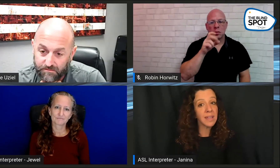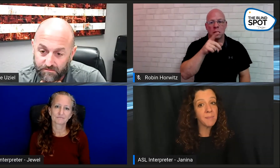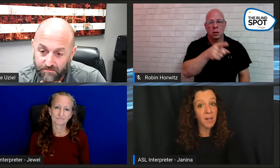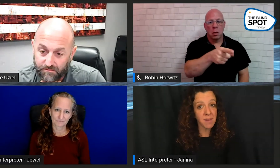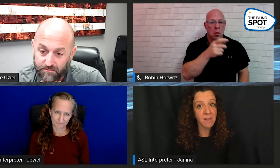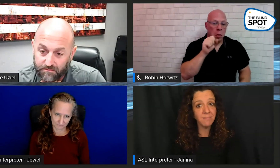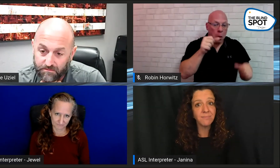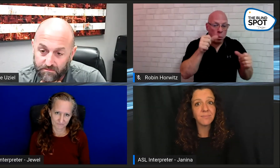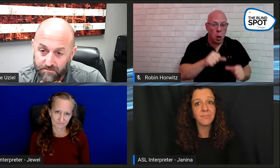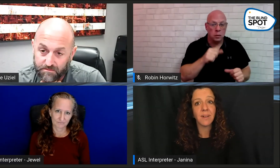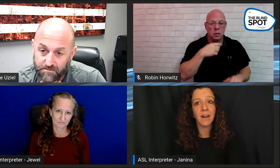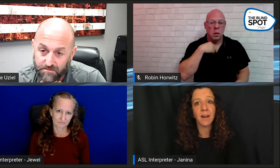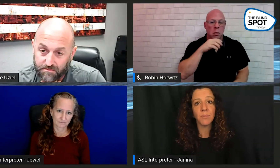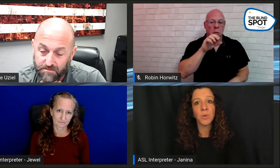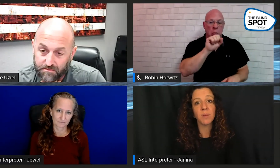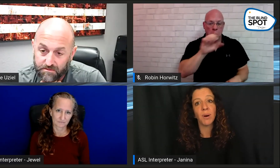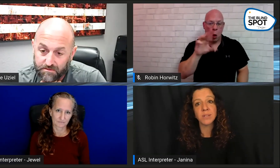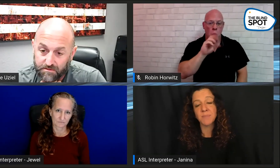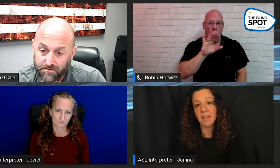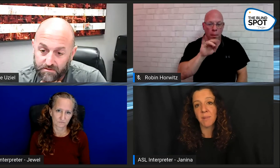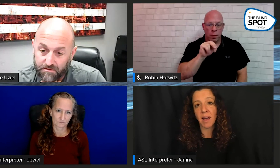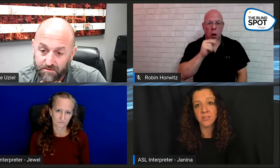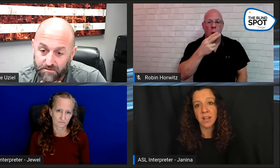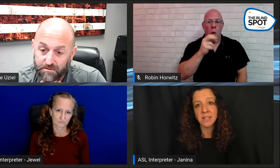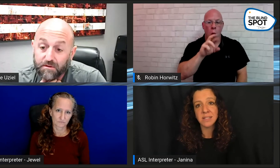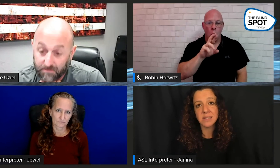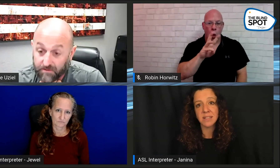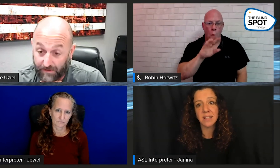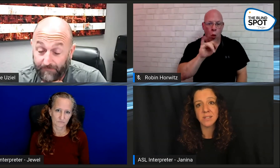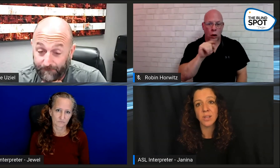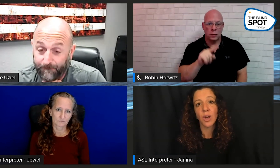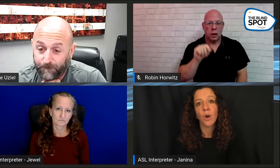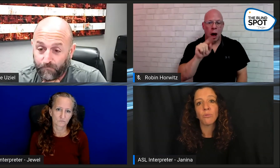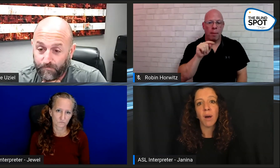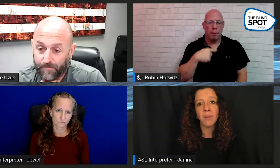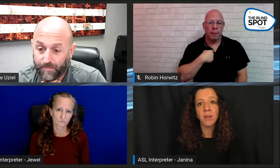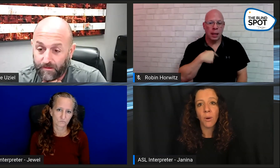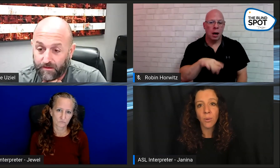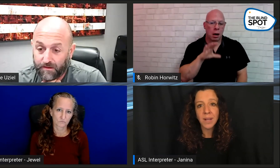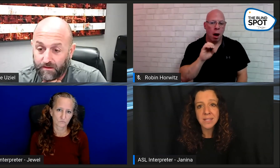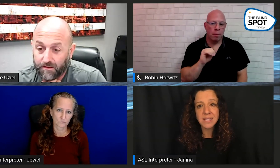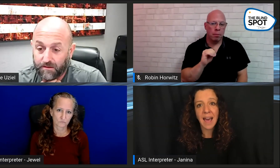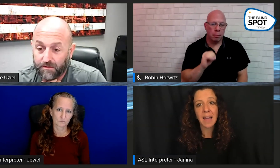So you can email me. You can post my email address. It's